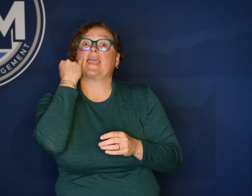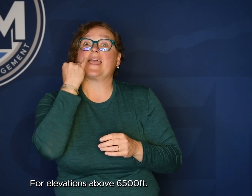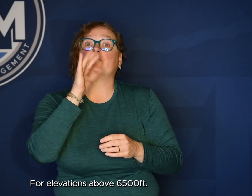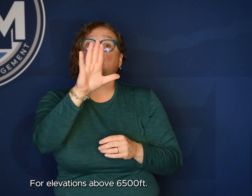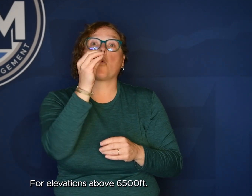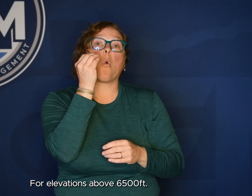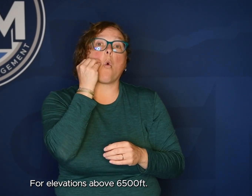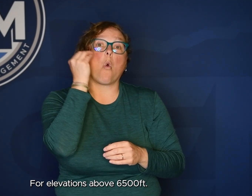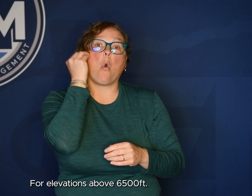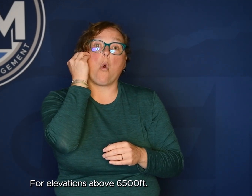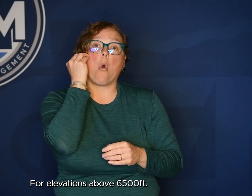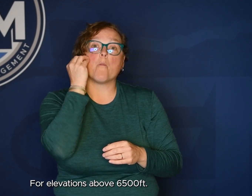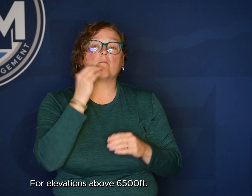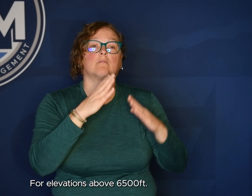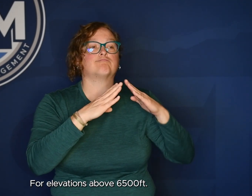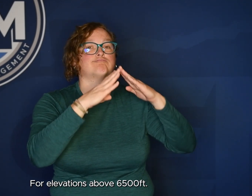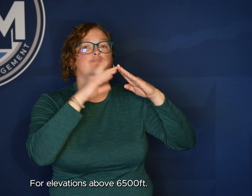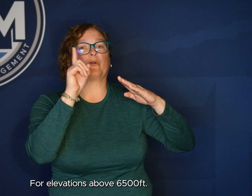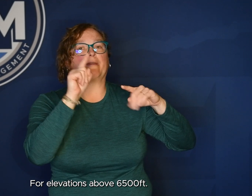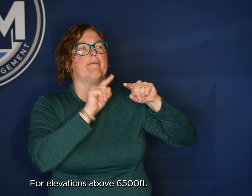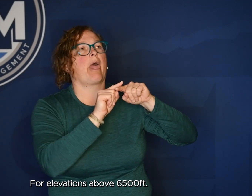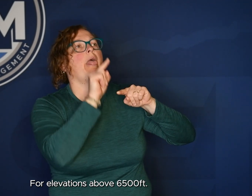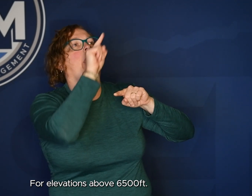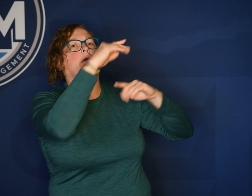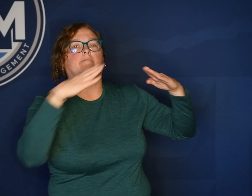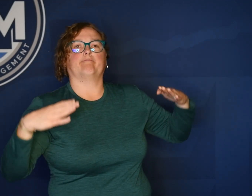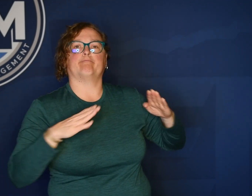for elevations above 6,500 feet.